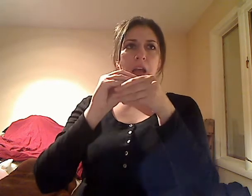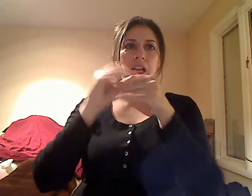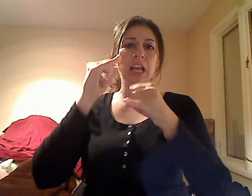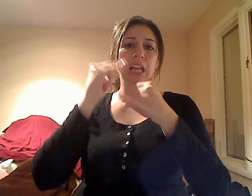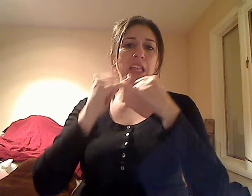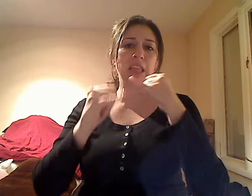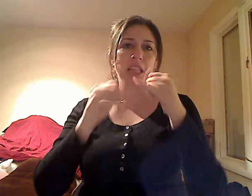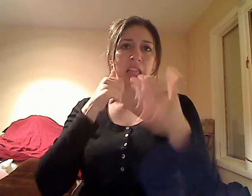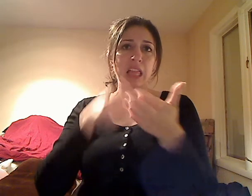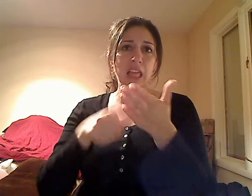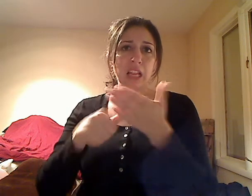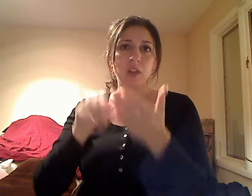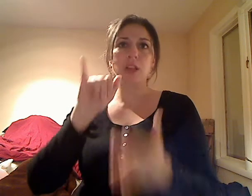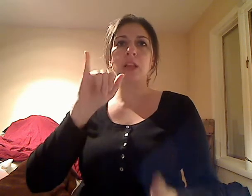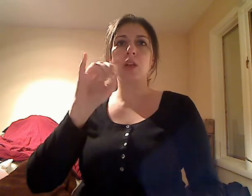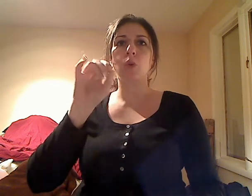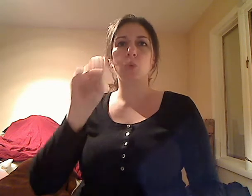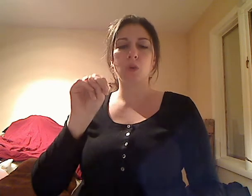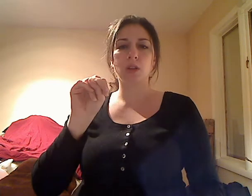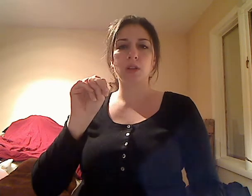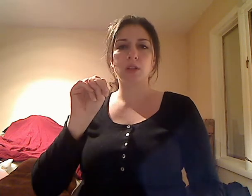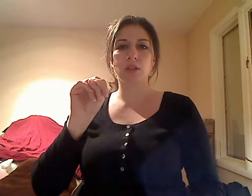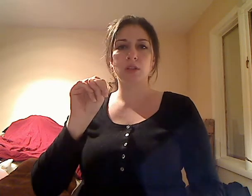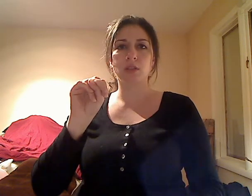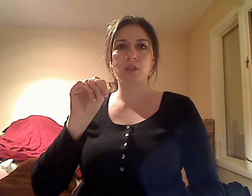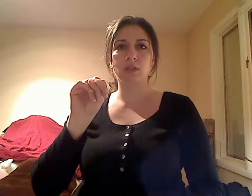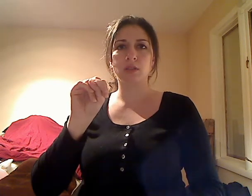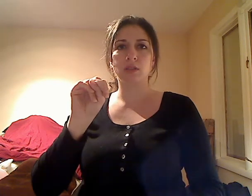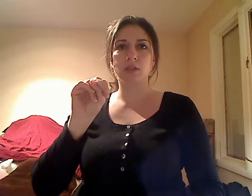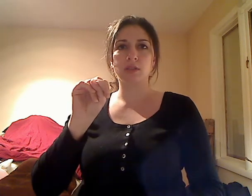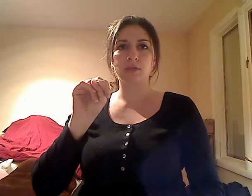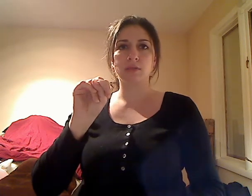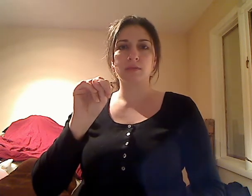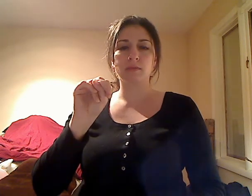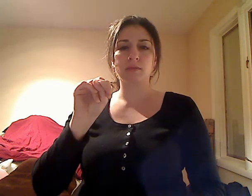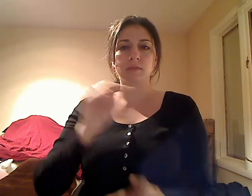basic rule, truth or law, principle with what ending?